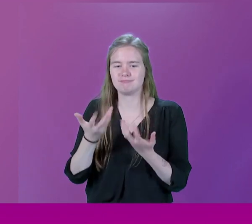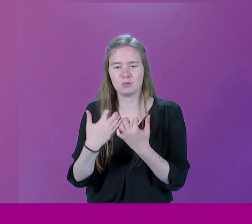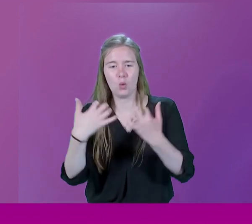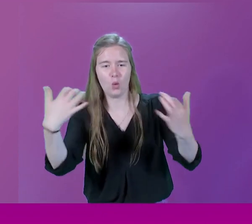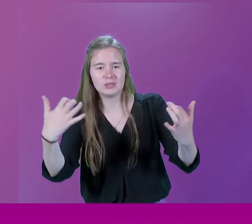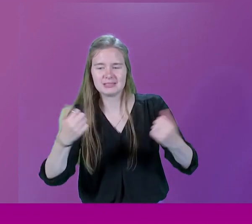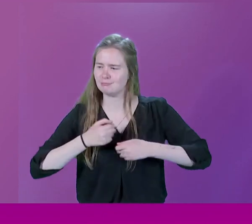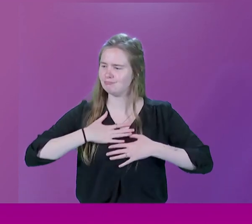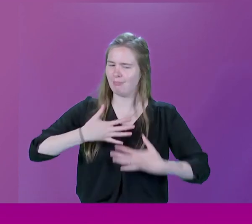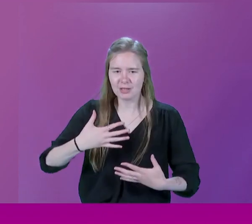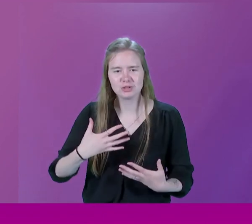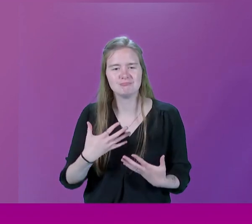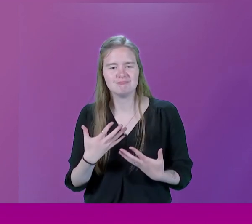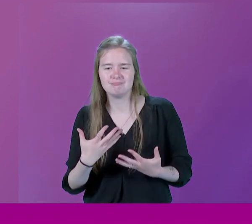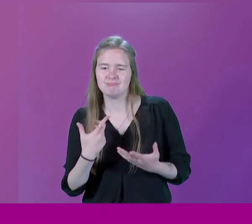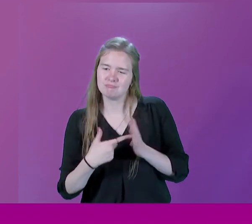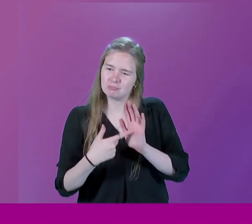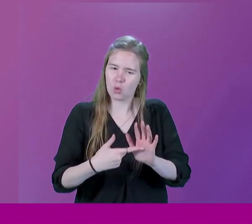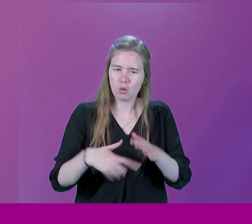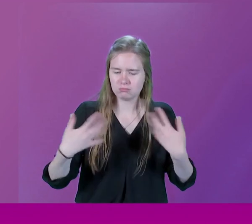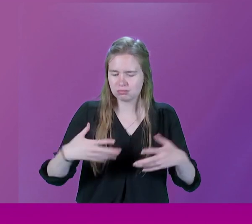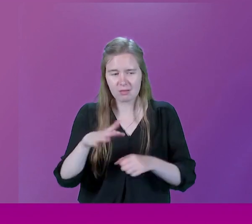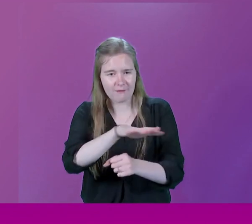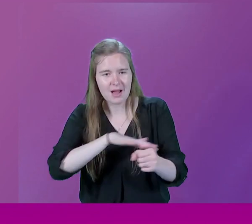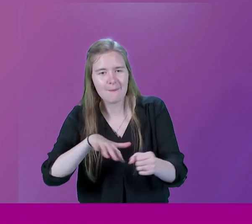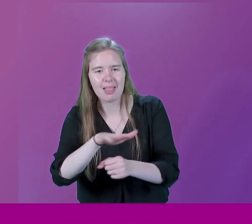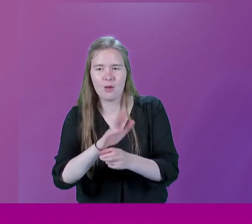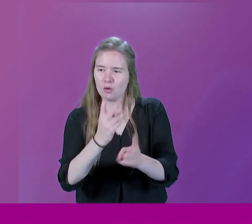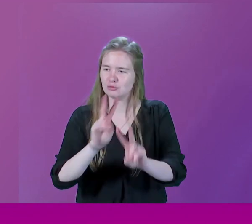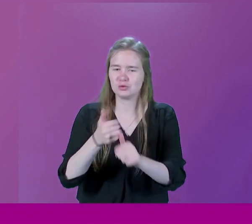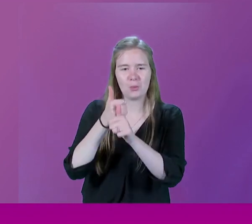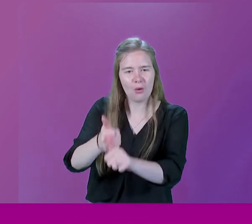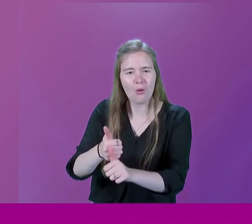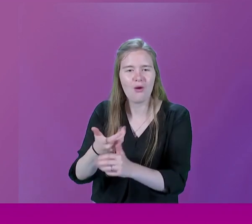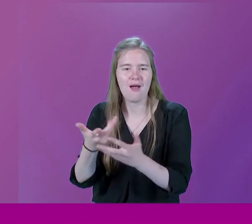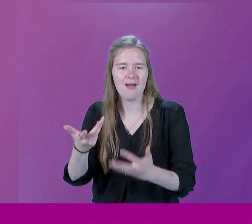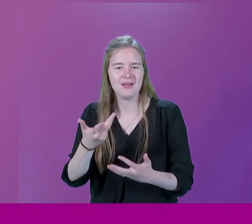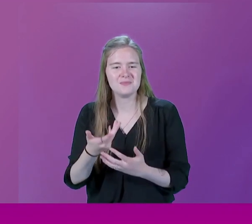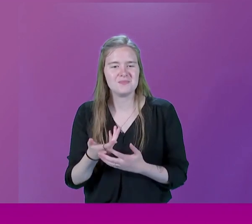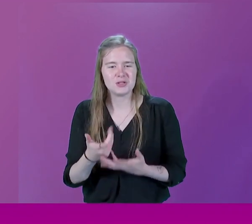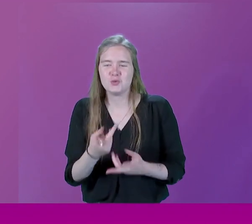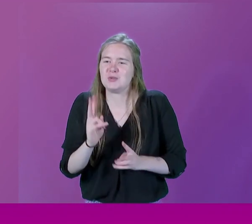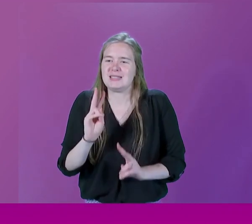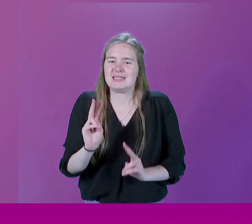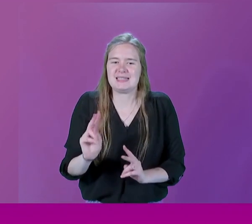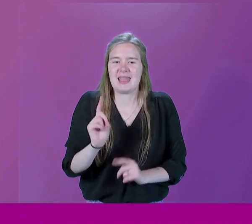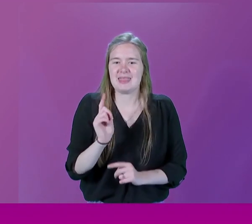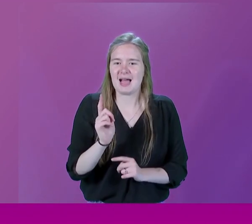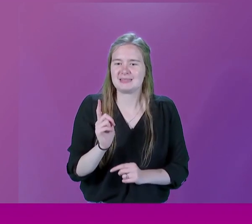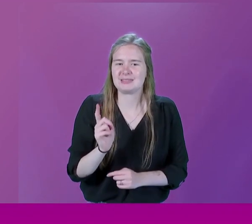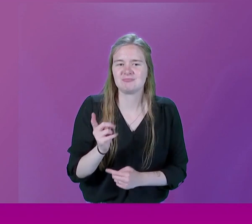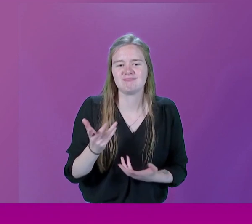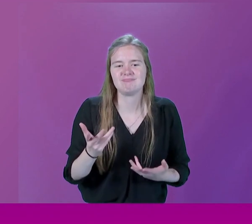who's already passionate about music, and it could be their families and so on, wanting to support them. So, you know, you've got